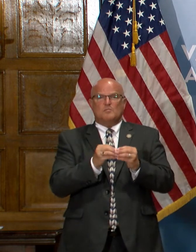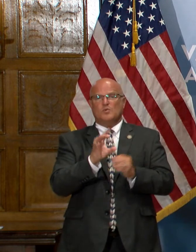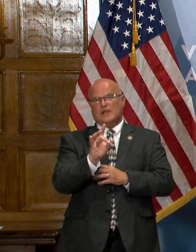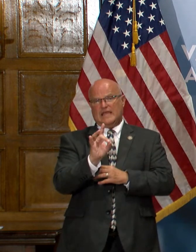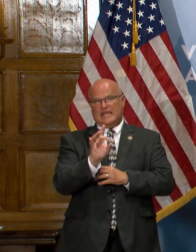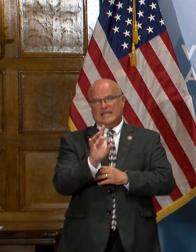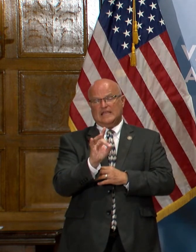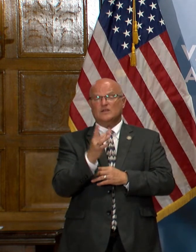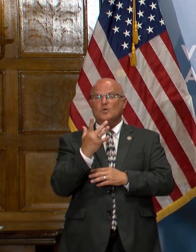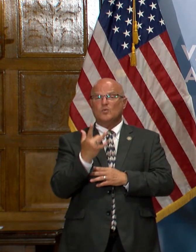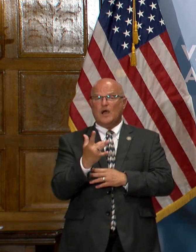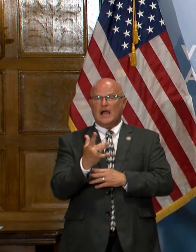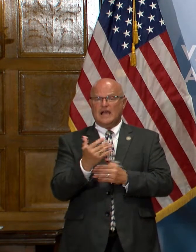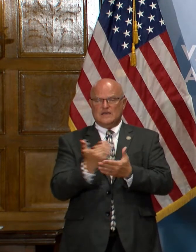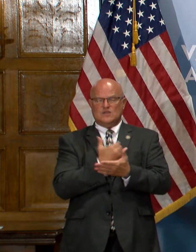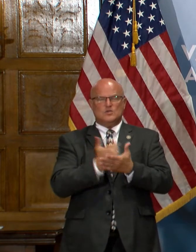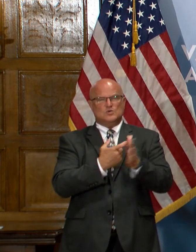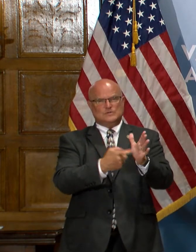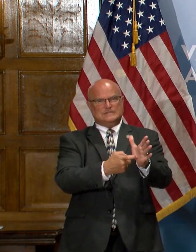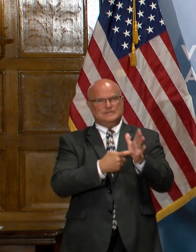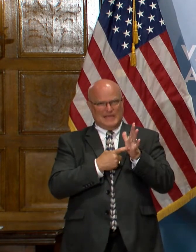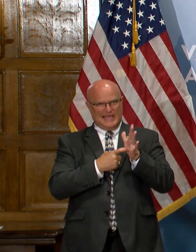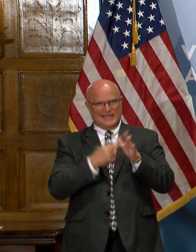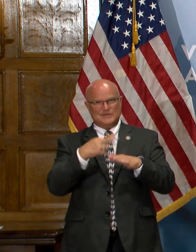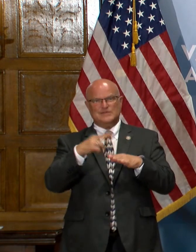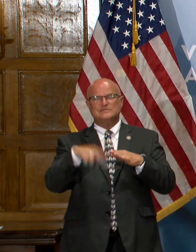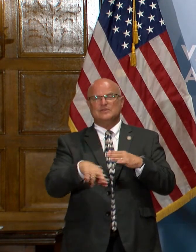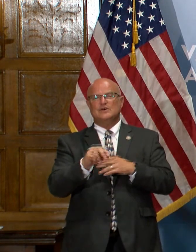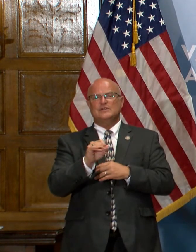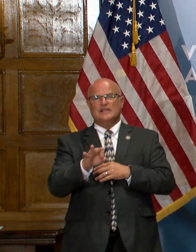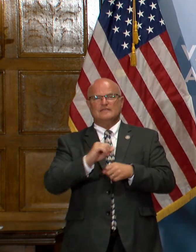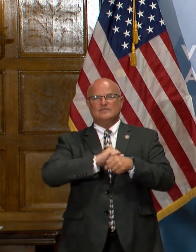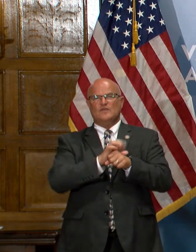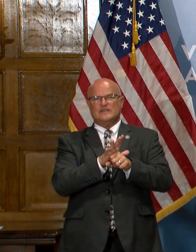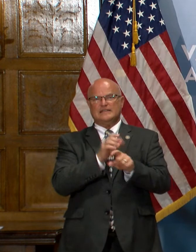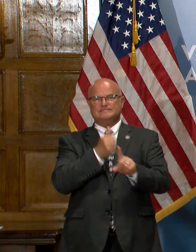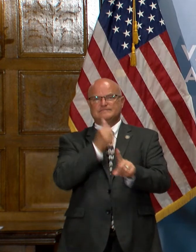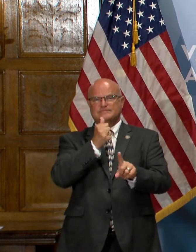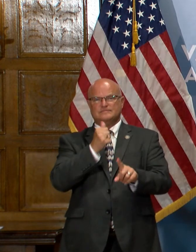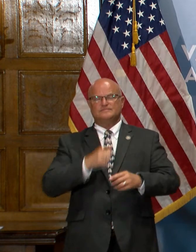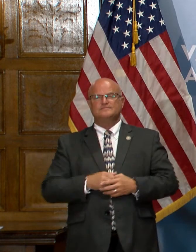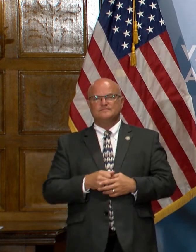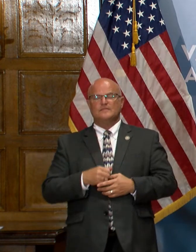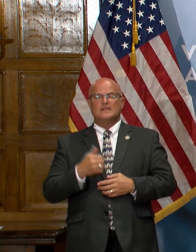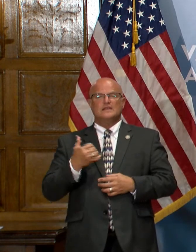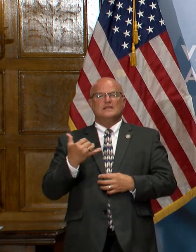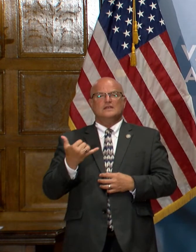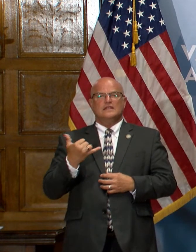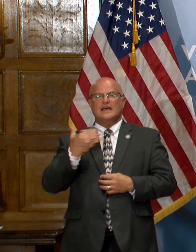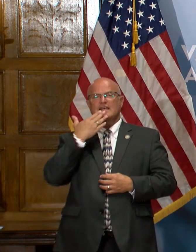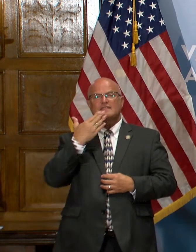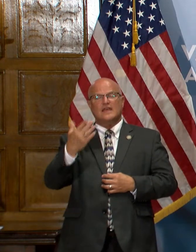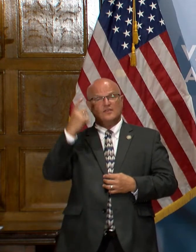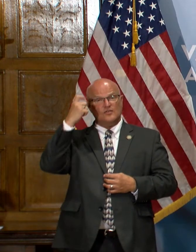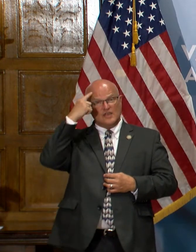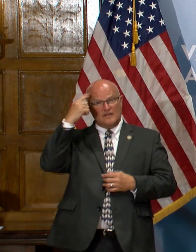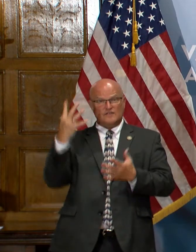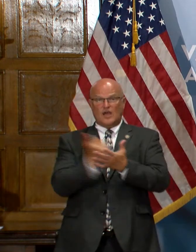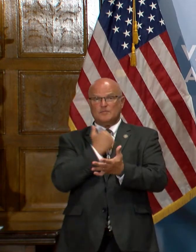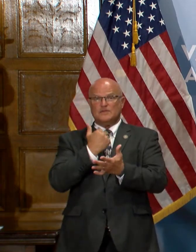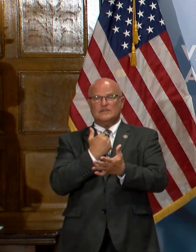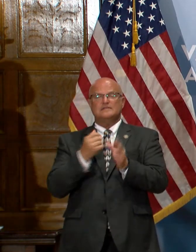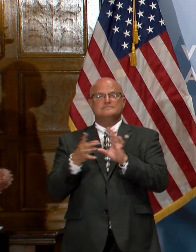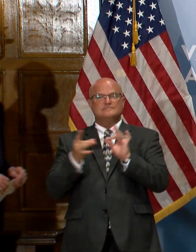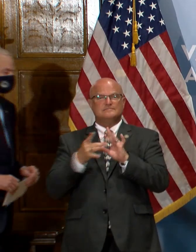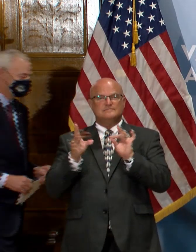beds due to the new demand as a result of COVID-19. So thank you, Governor, for the opportunity to give